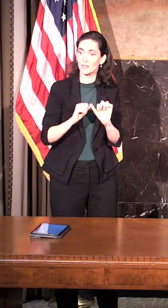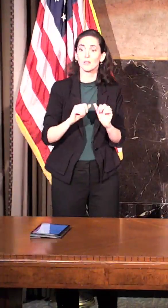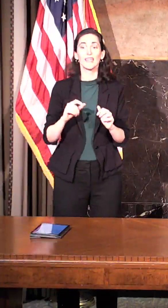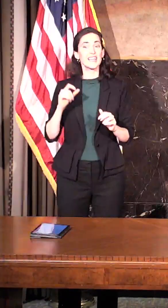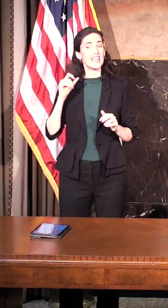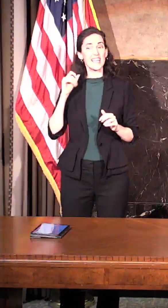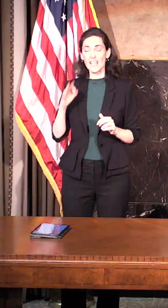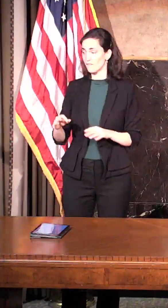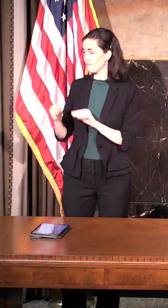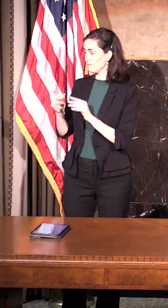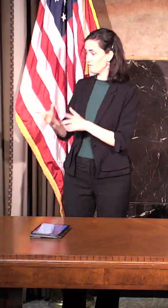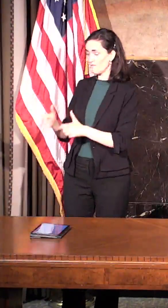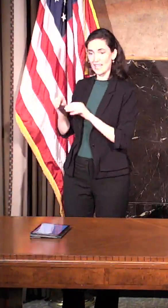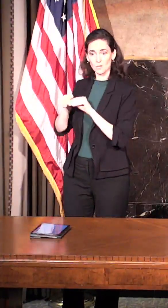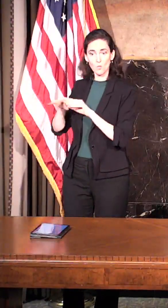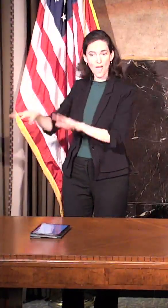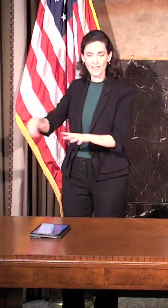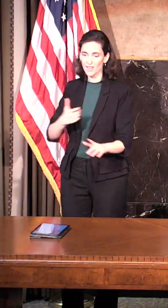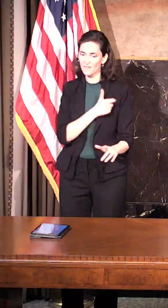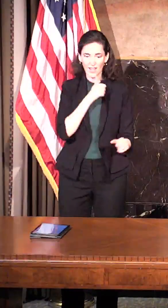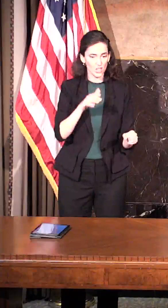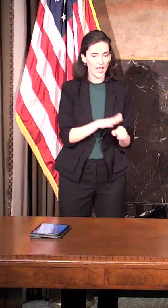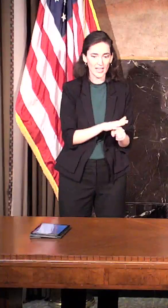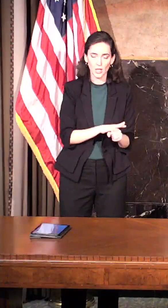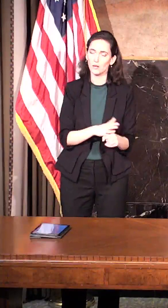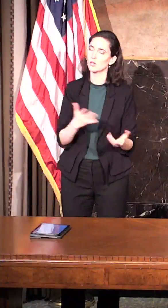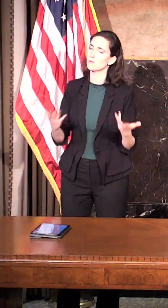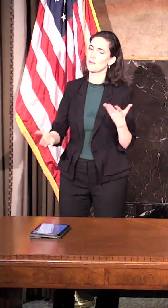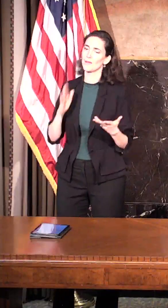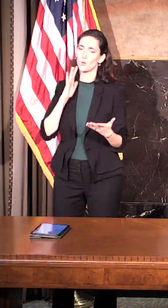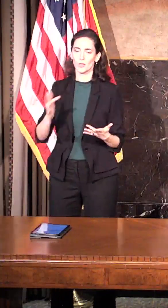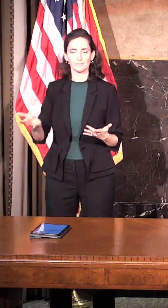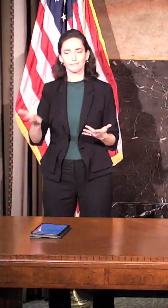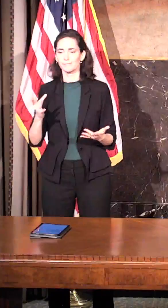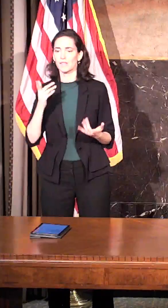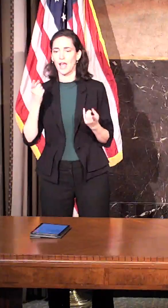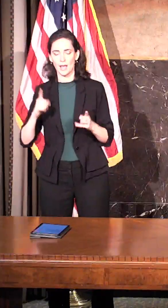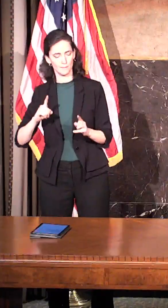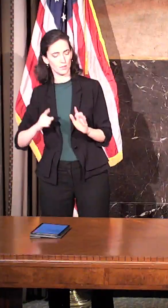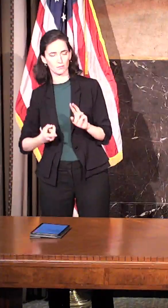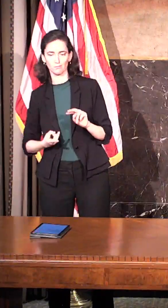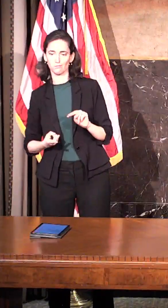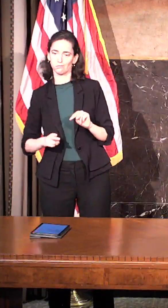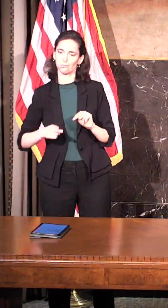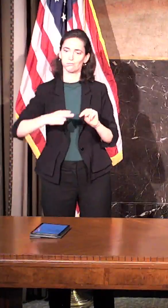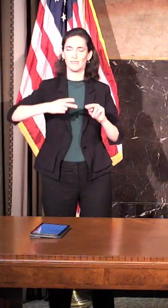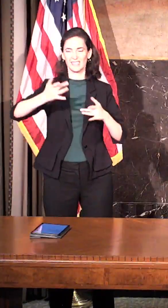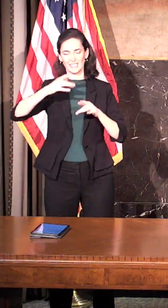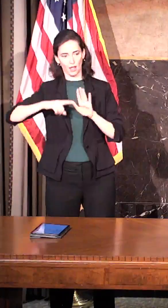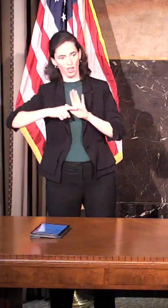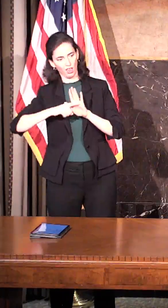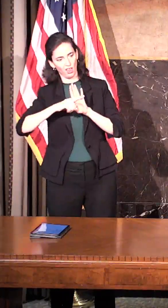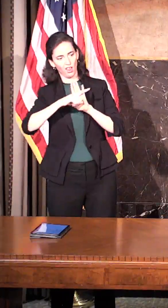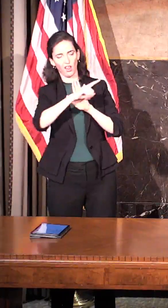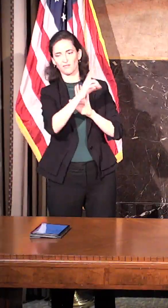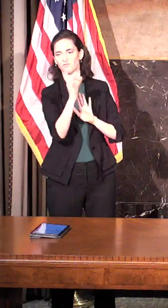the strategy is now, is to continue to drive transmission down so that we can put ourselves in the best position to